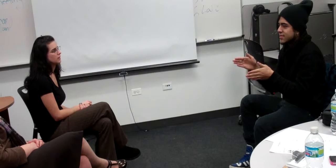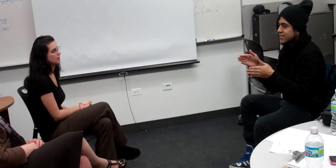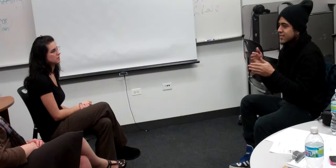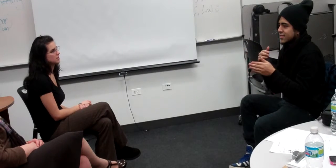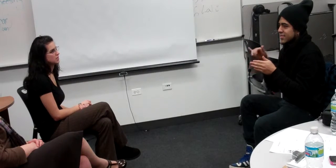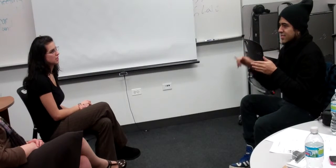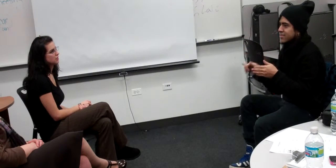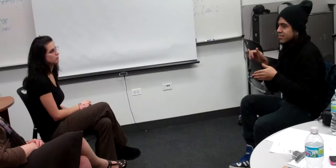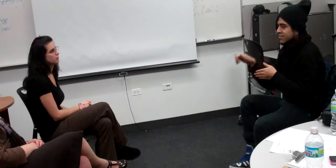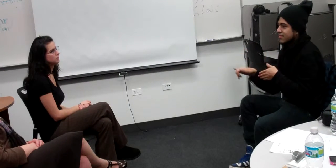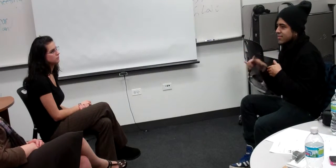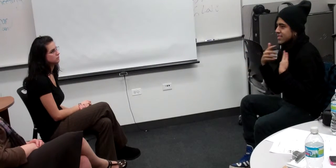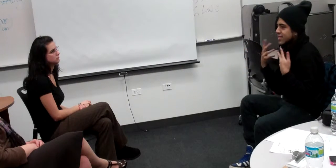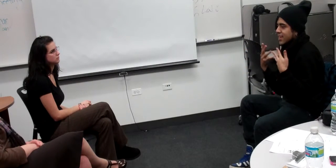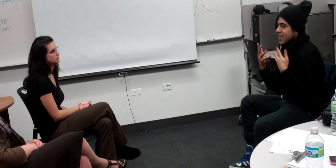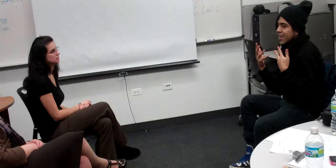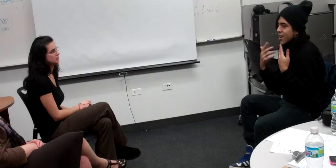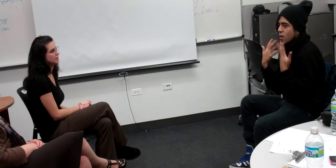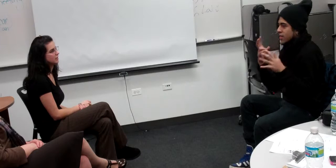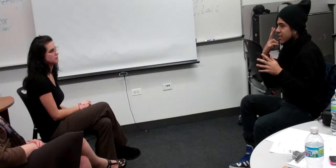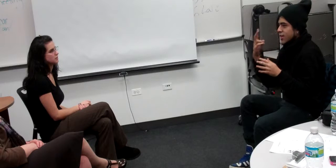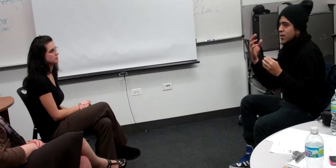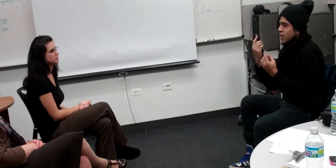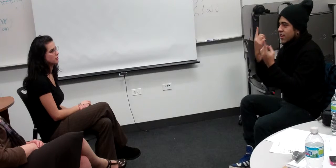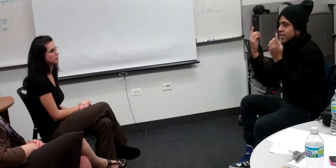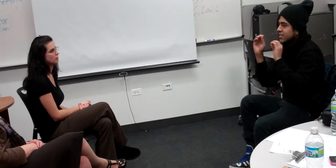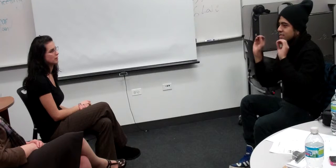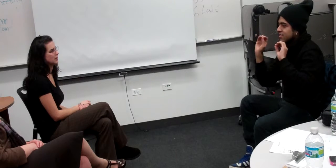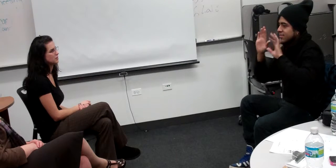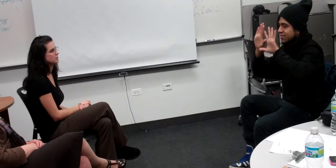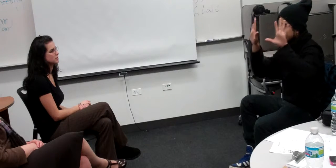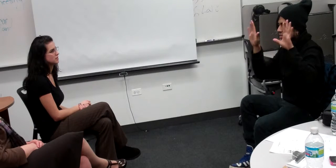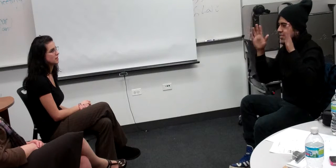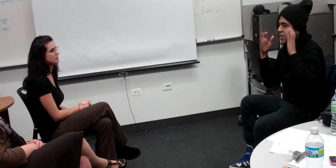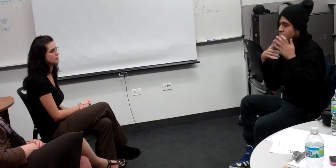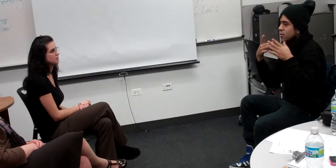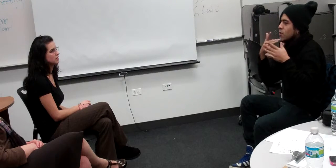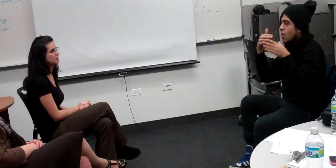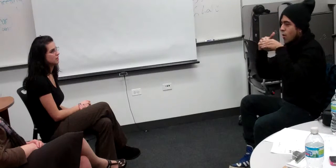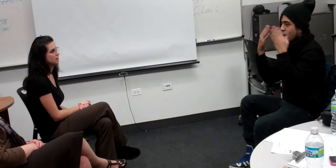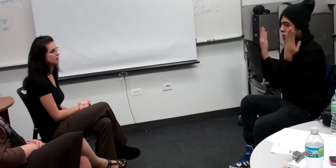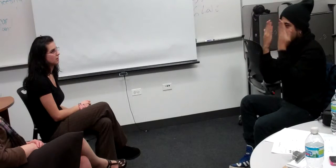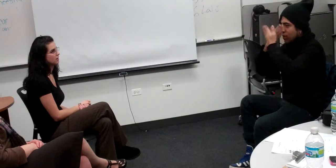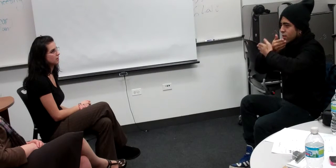I was in the janitor room, and I was just trying to calm down. I was so scared.